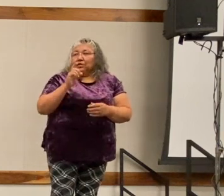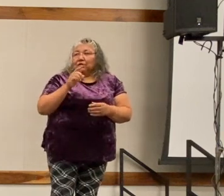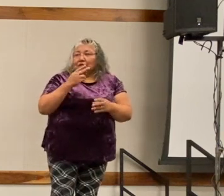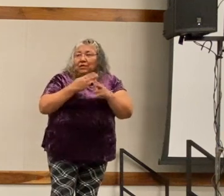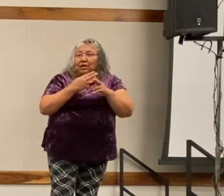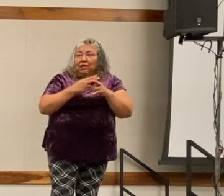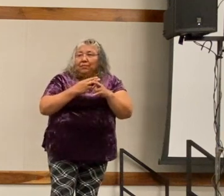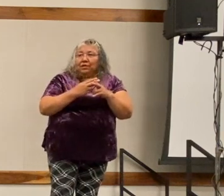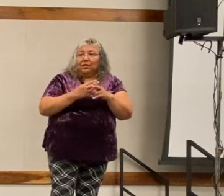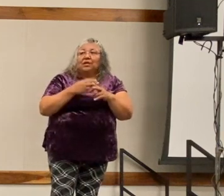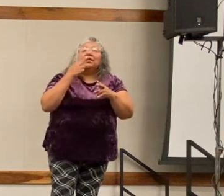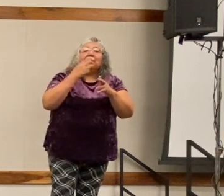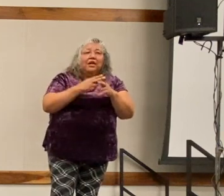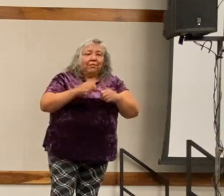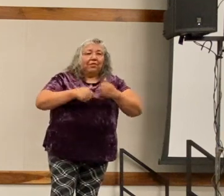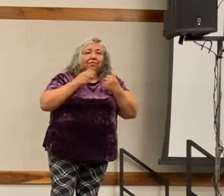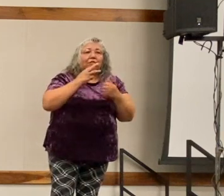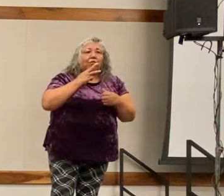name it living water.